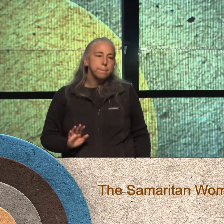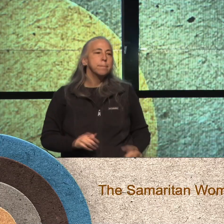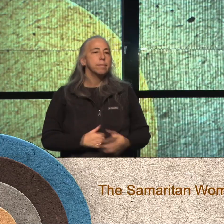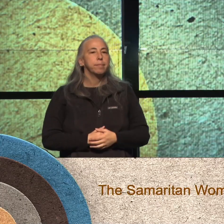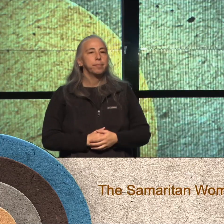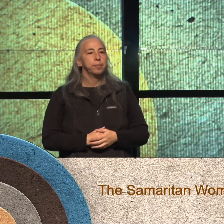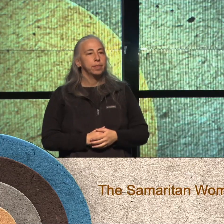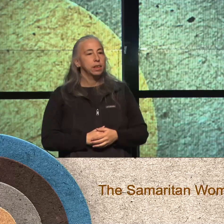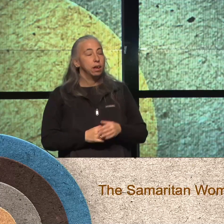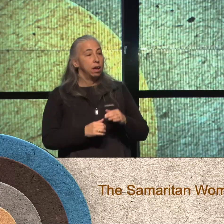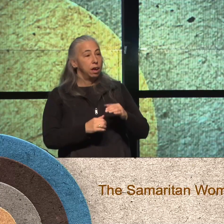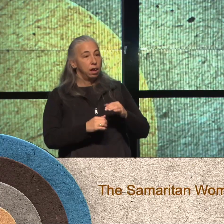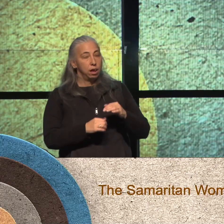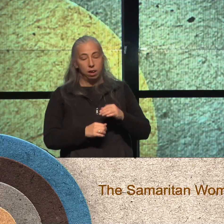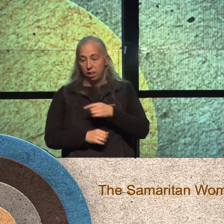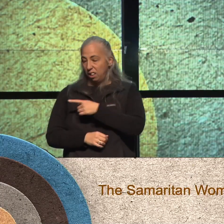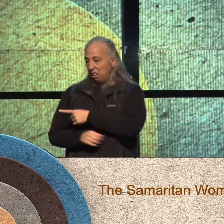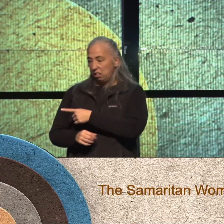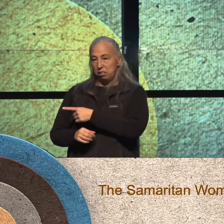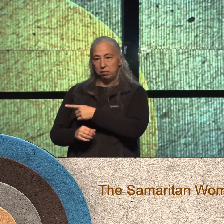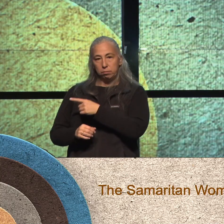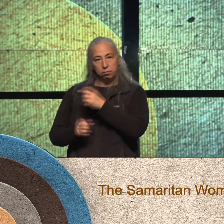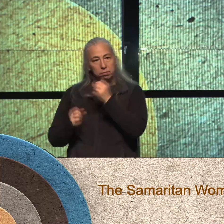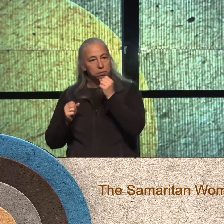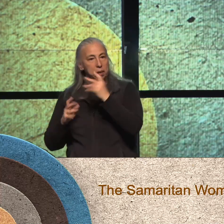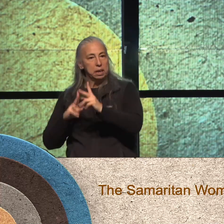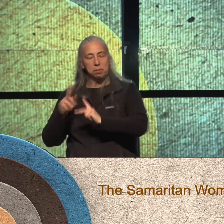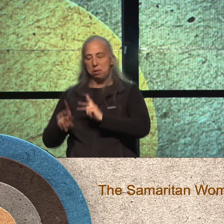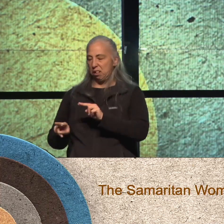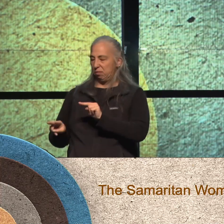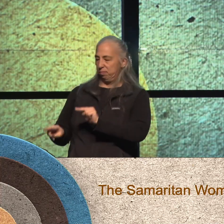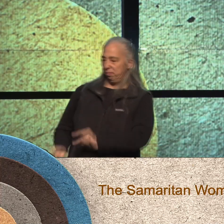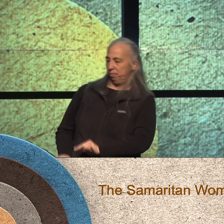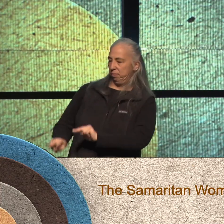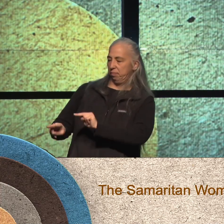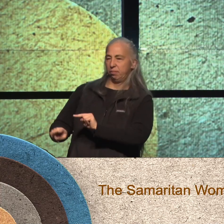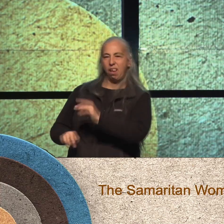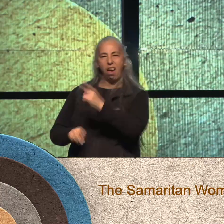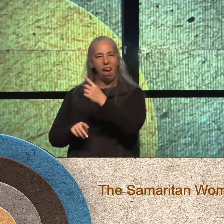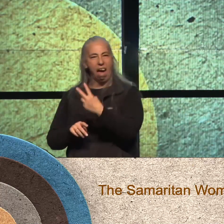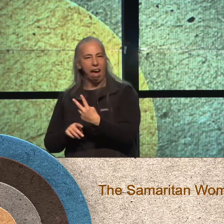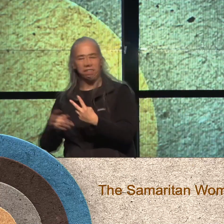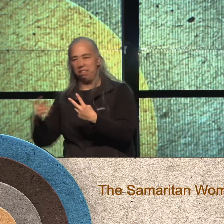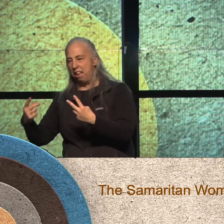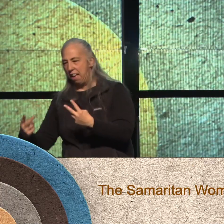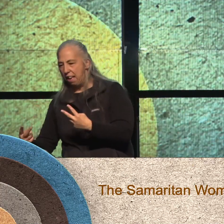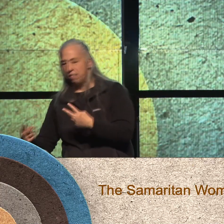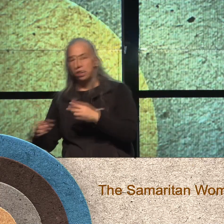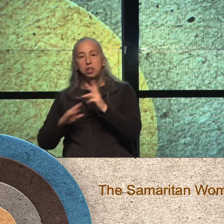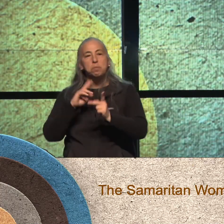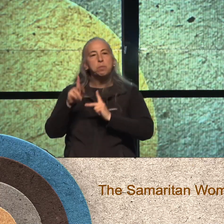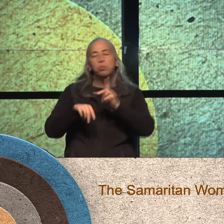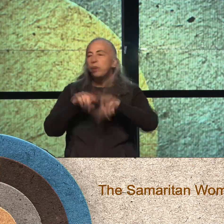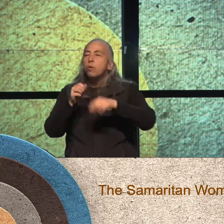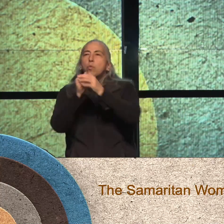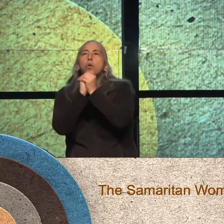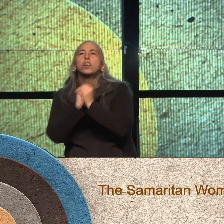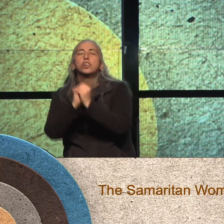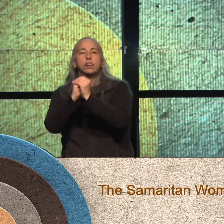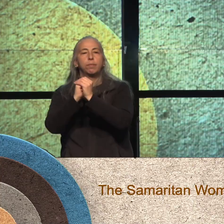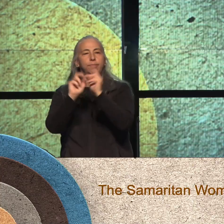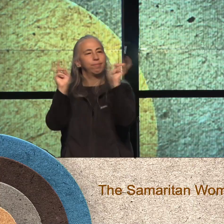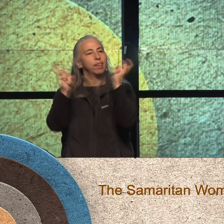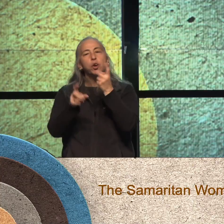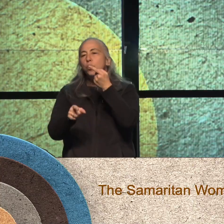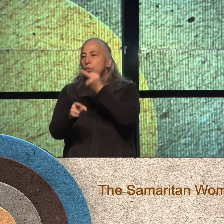The despised Samaritan. The half-breed, the people who couldn't worship correctly.